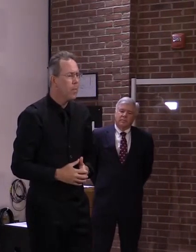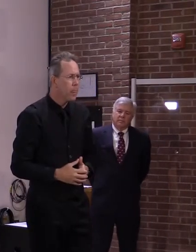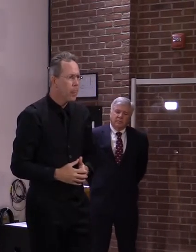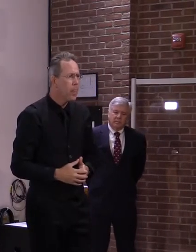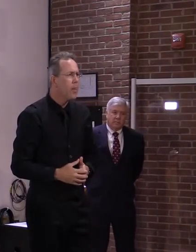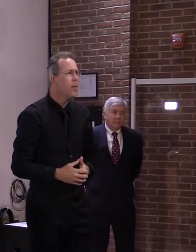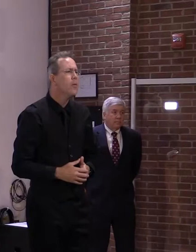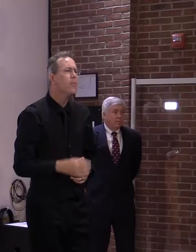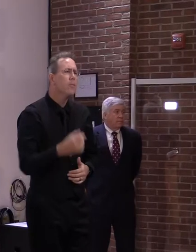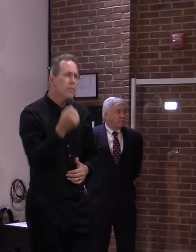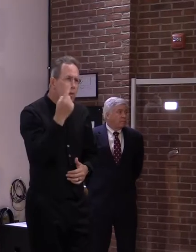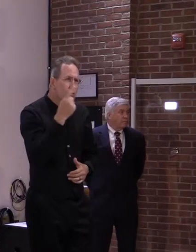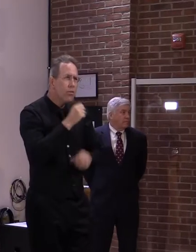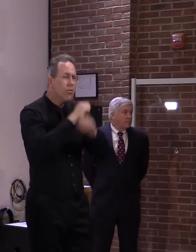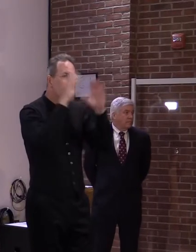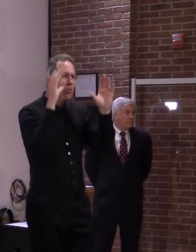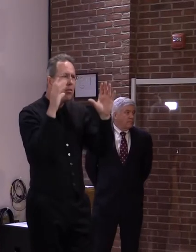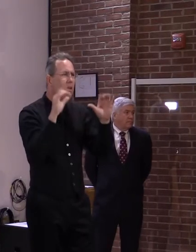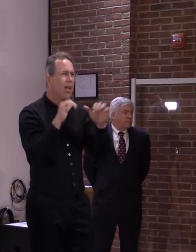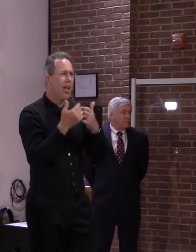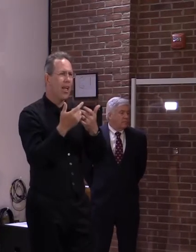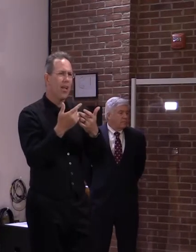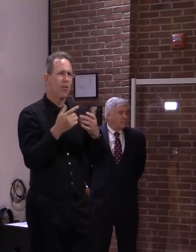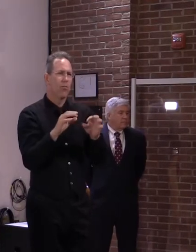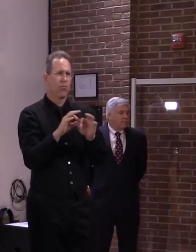data you're looking at and what it means.